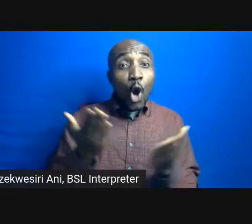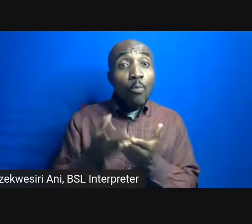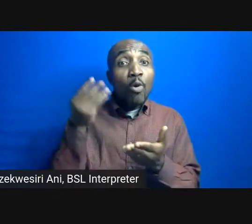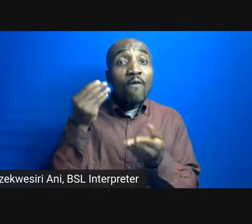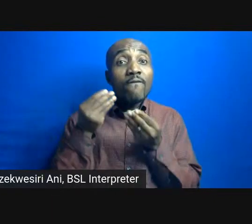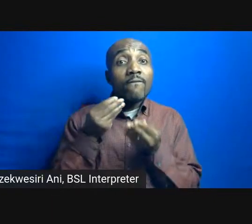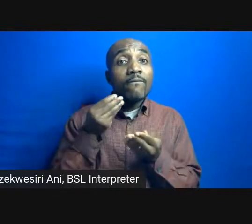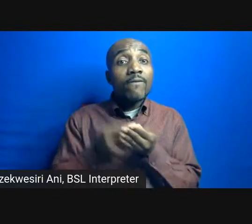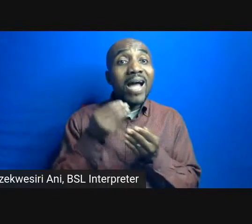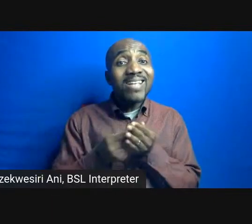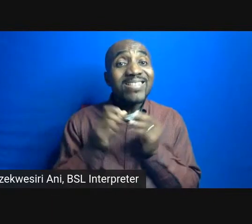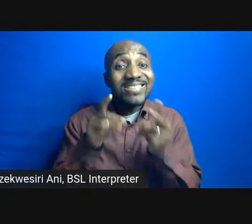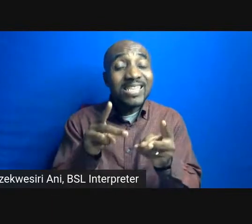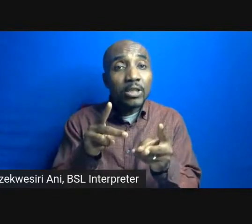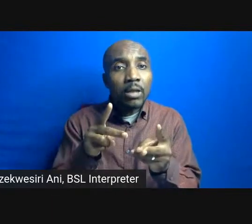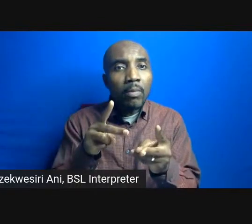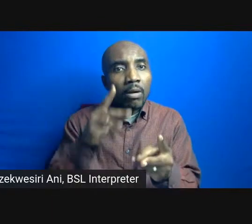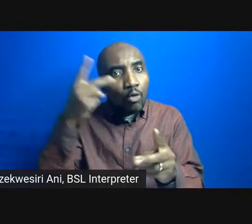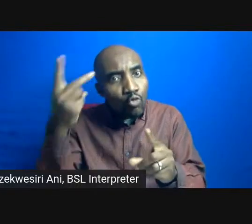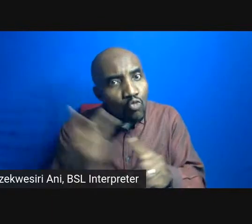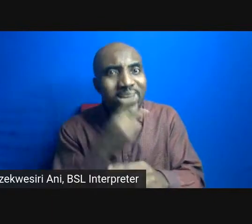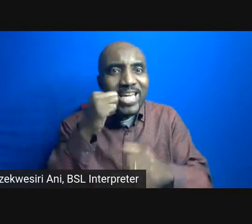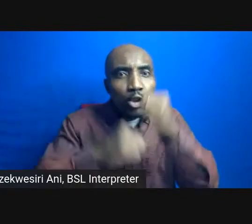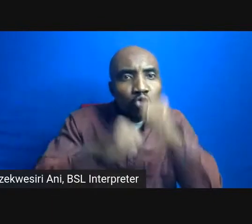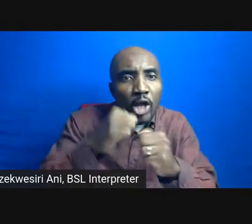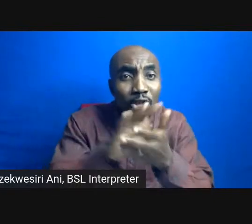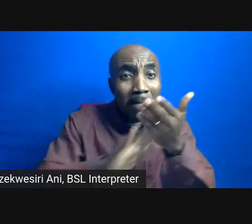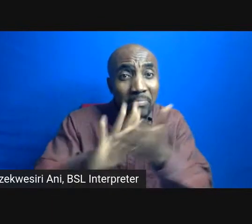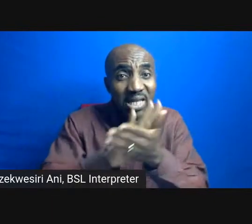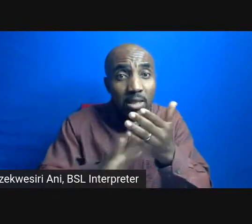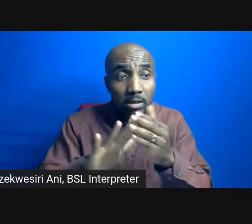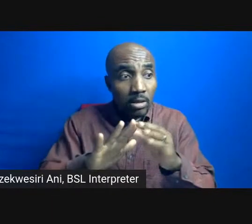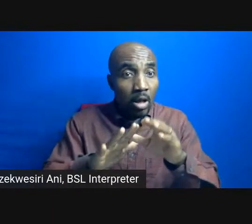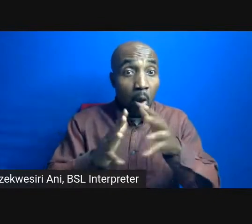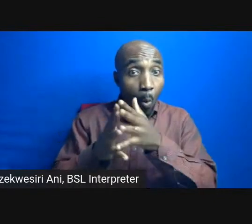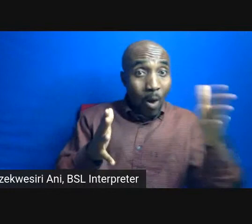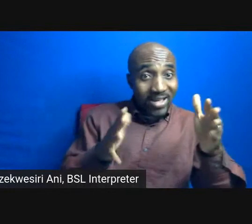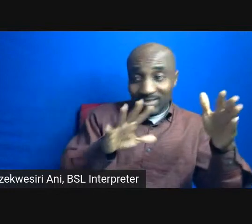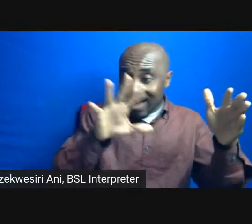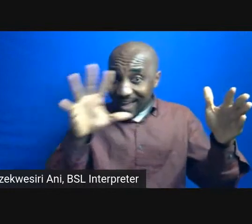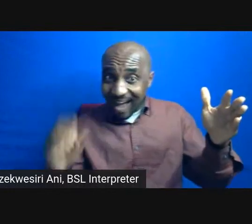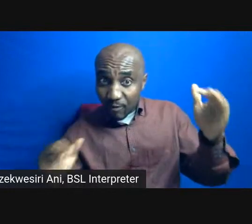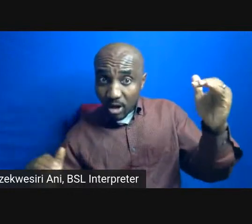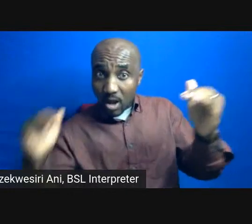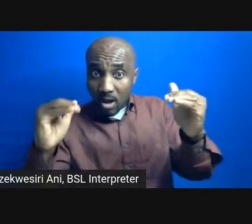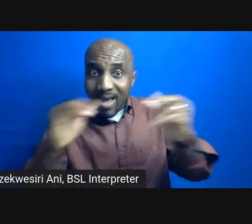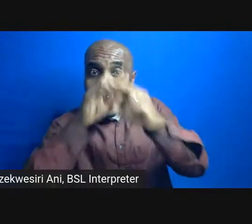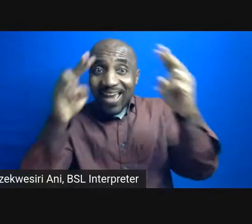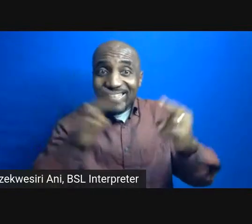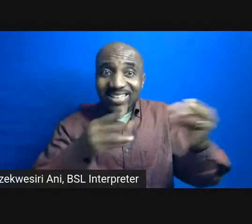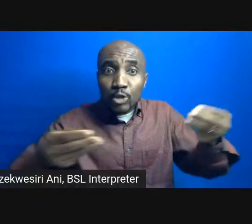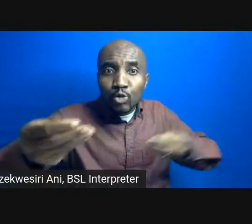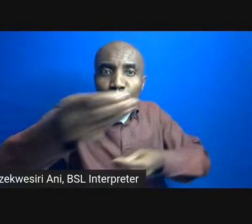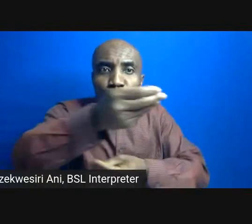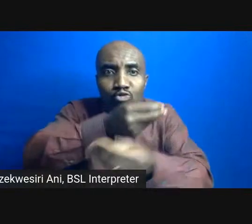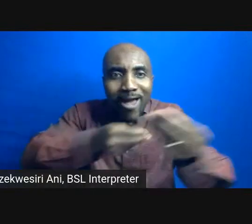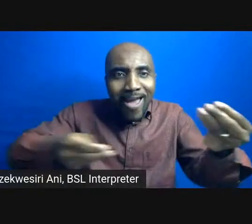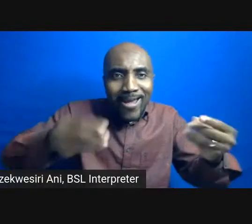systems restructured to create a fair and level playing field for international trade and competition?